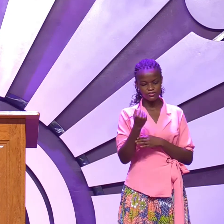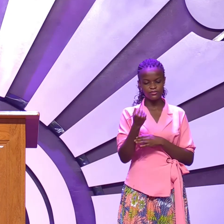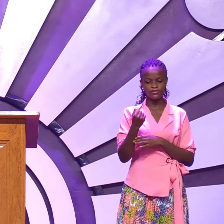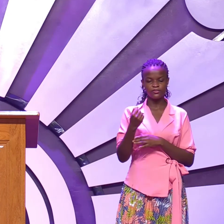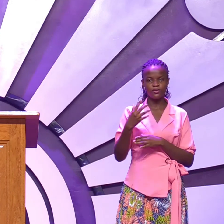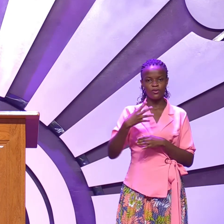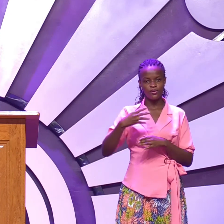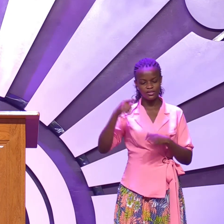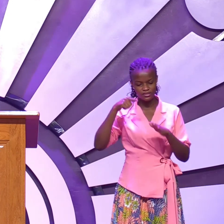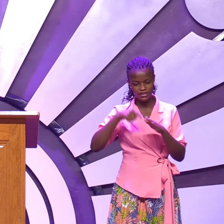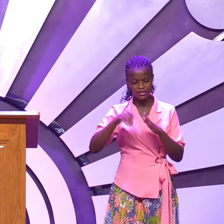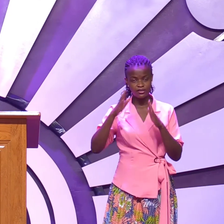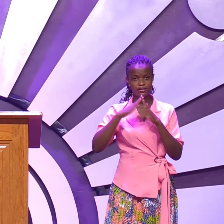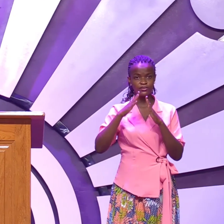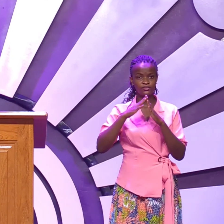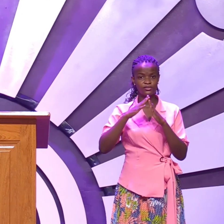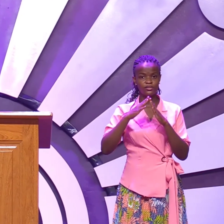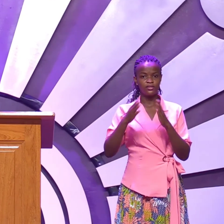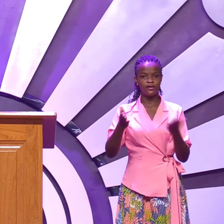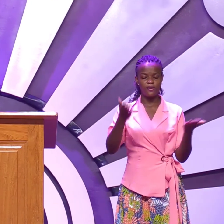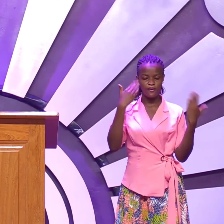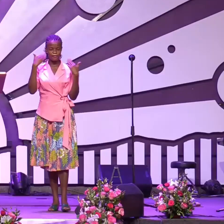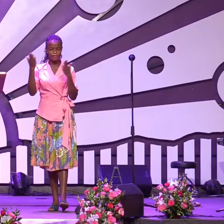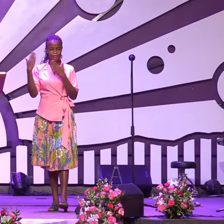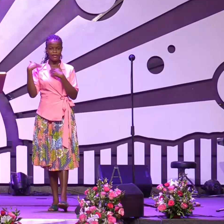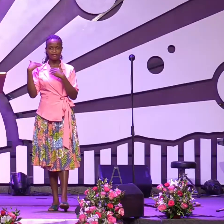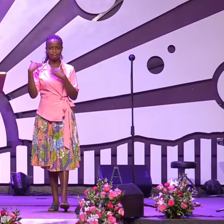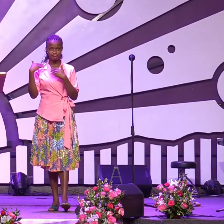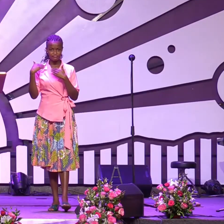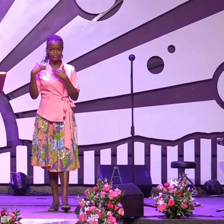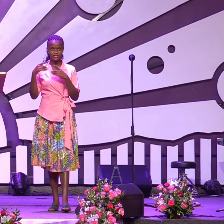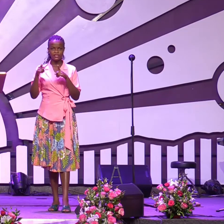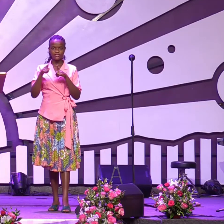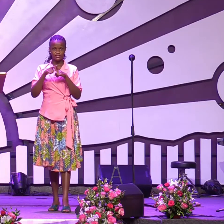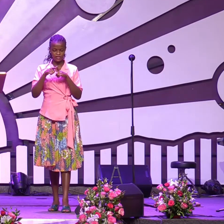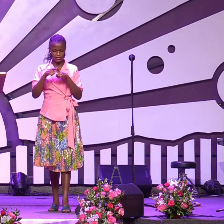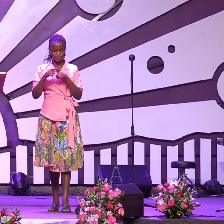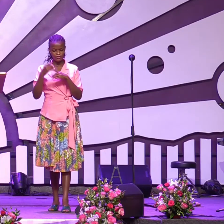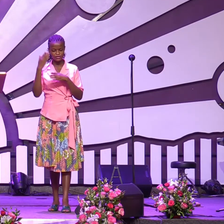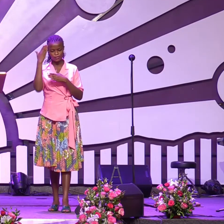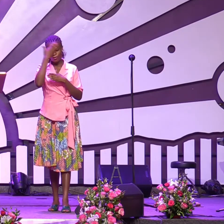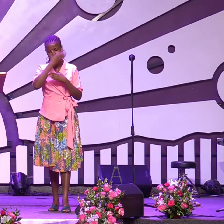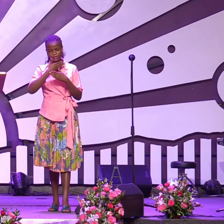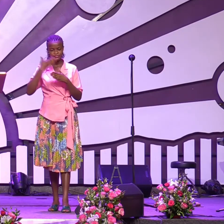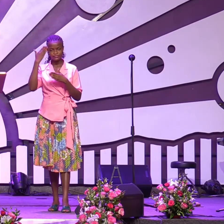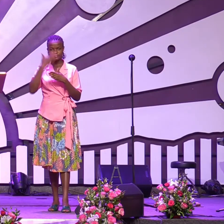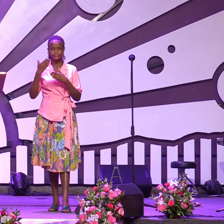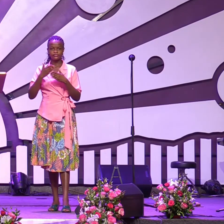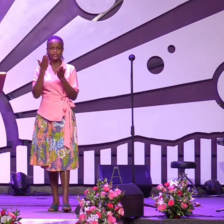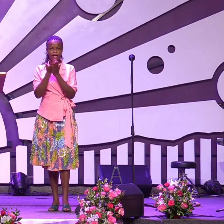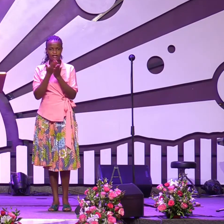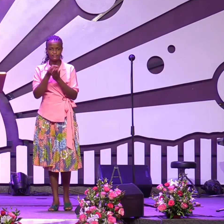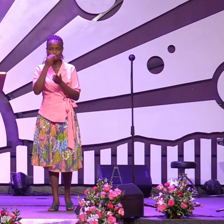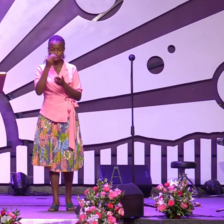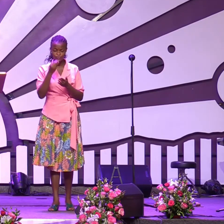went into the house took a shower put on some oil himself asked for